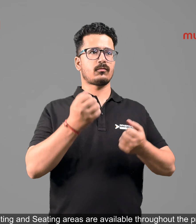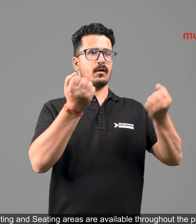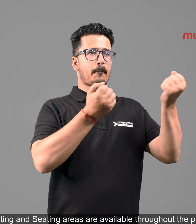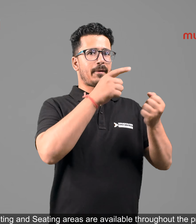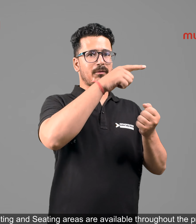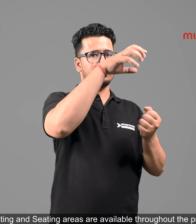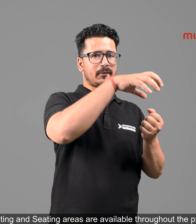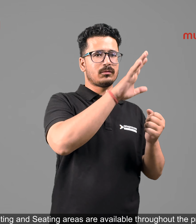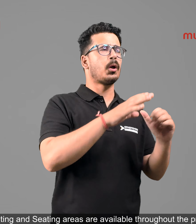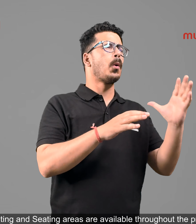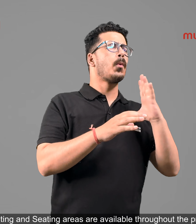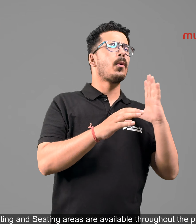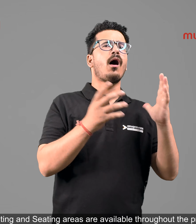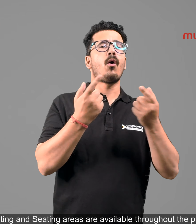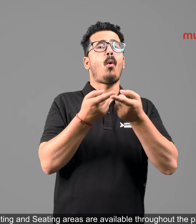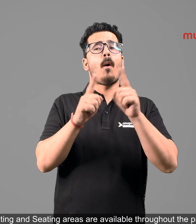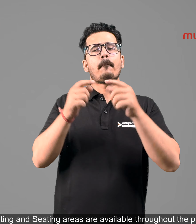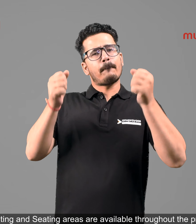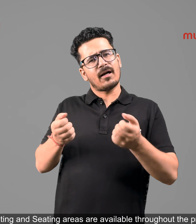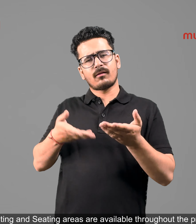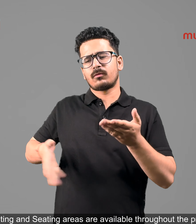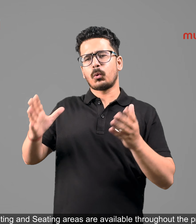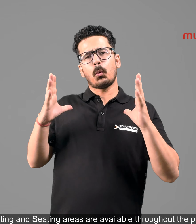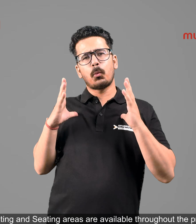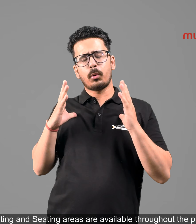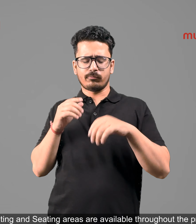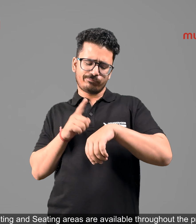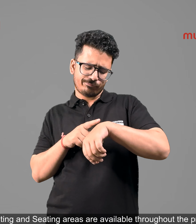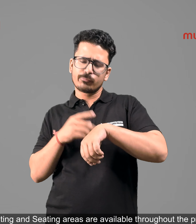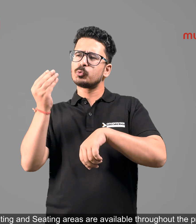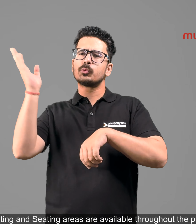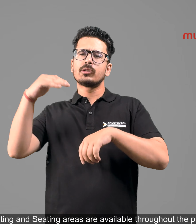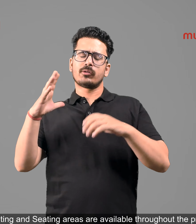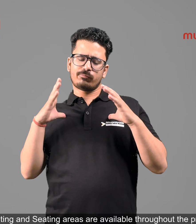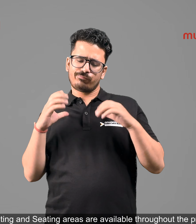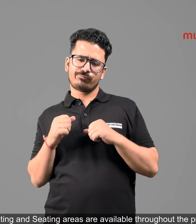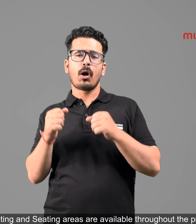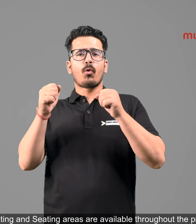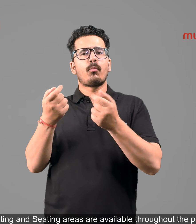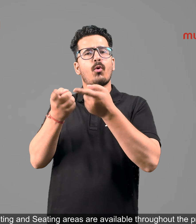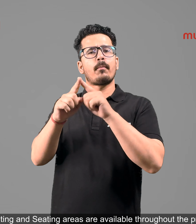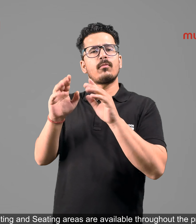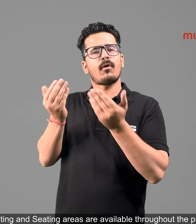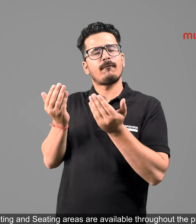Passenger waiting and seating areas are available throughout the premises.